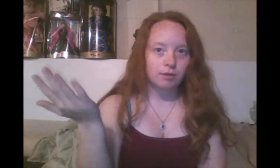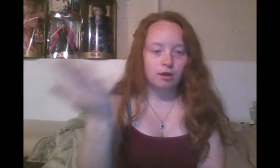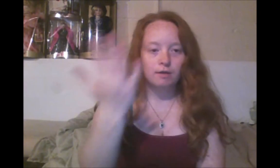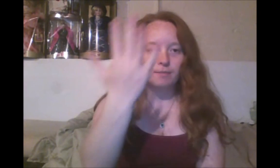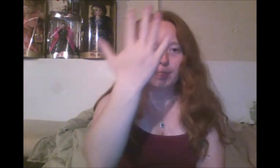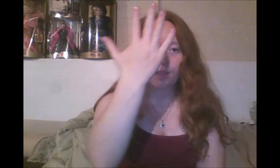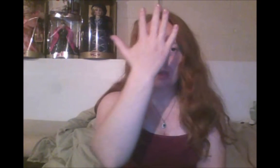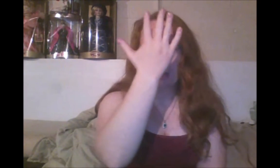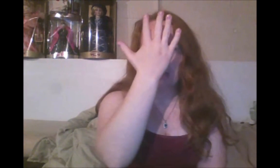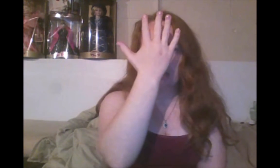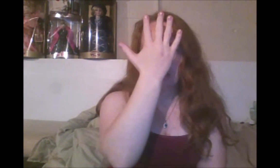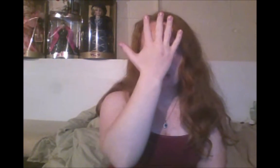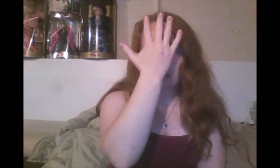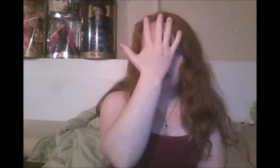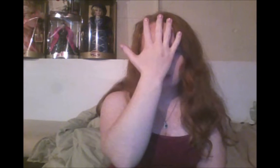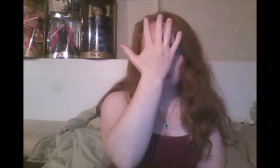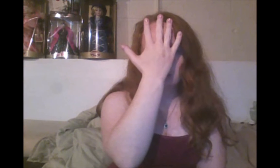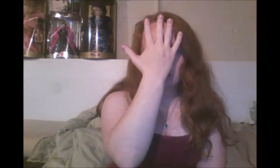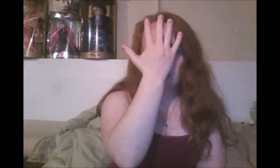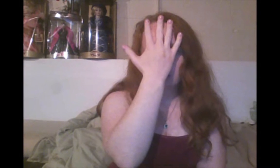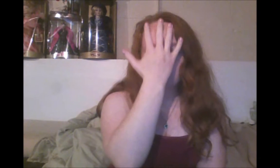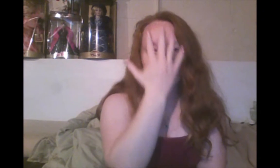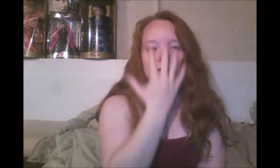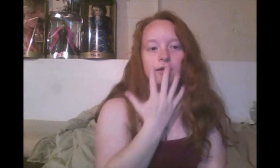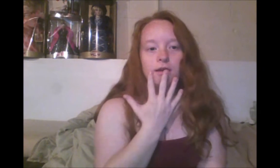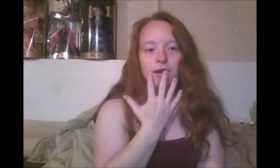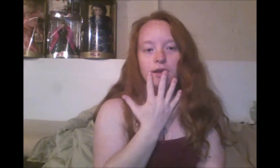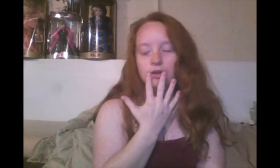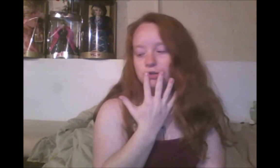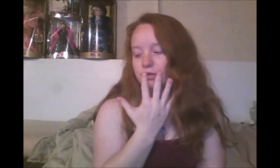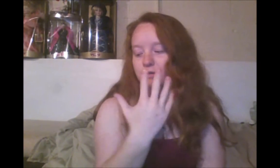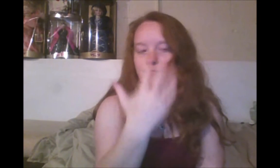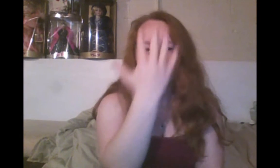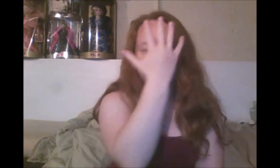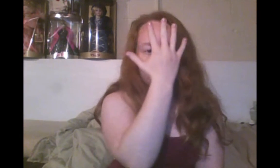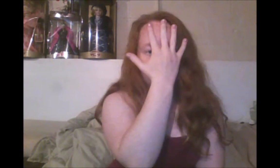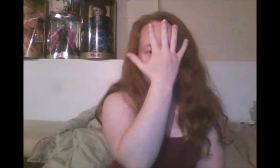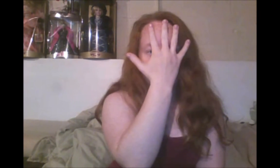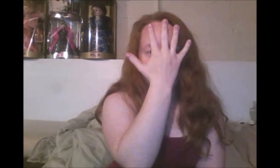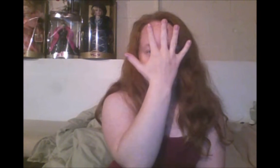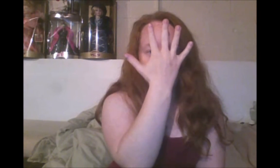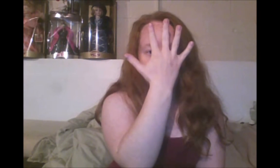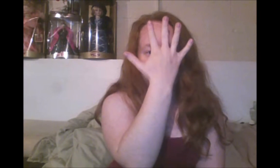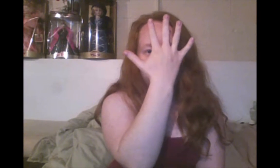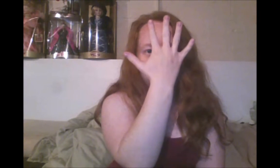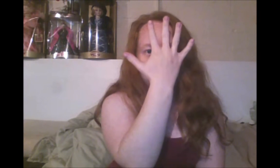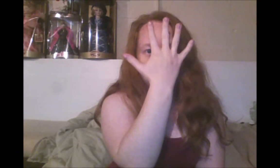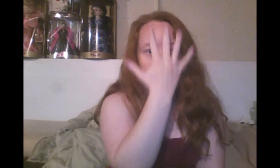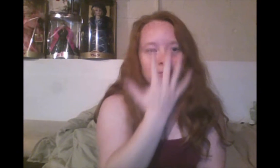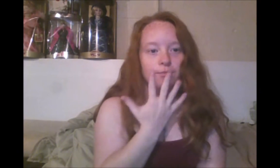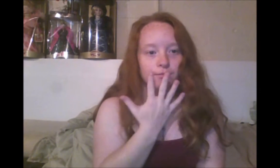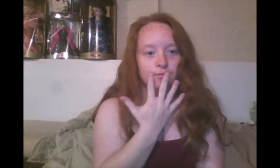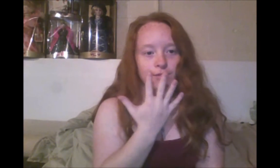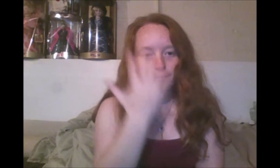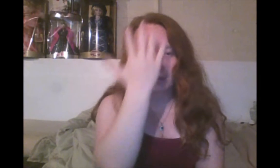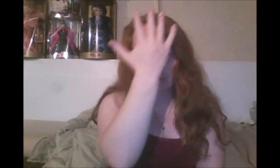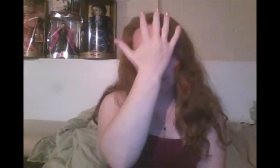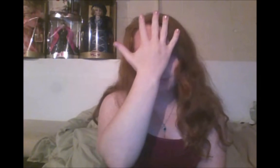later. This cage. It's like you're behind the metal